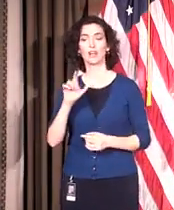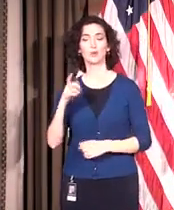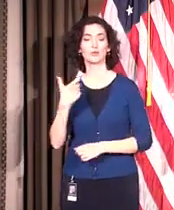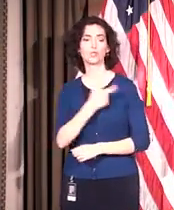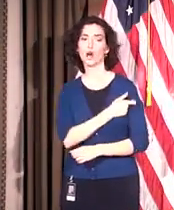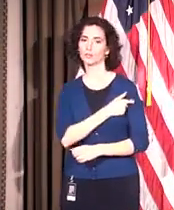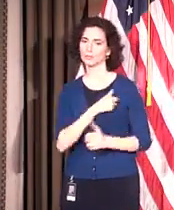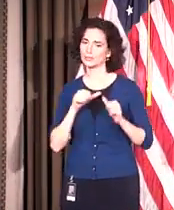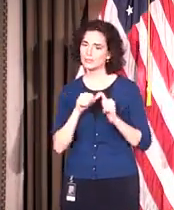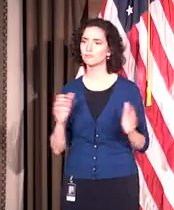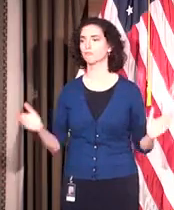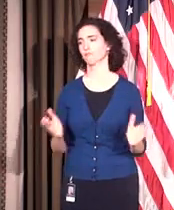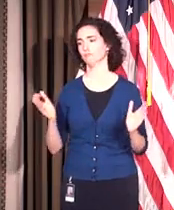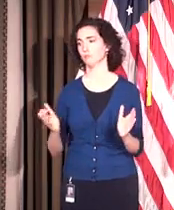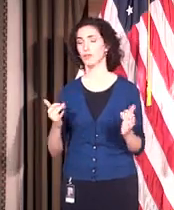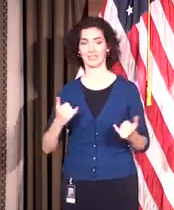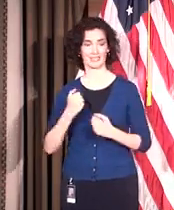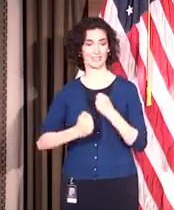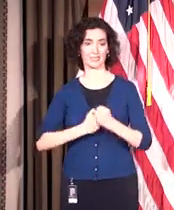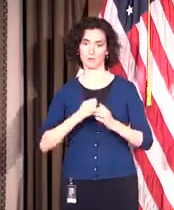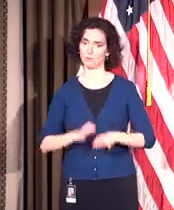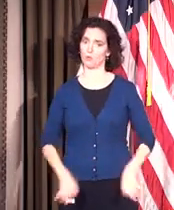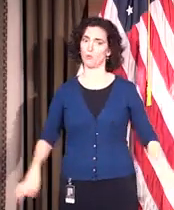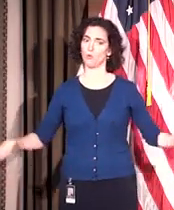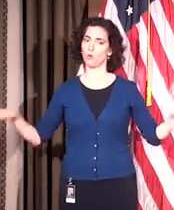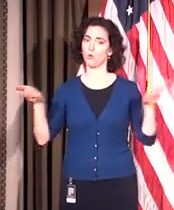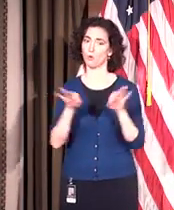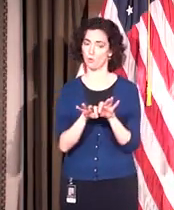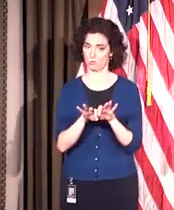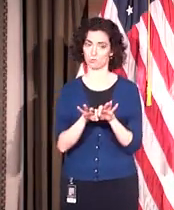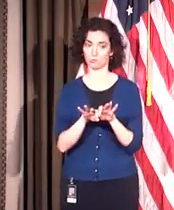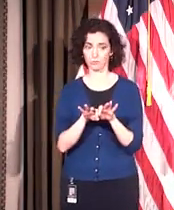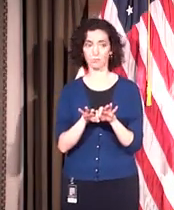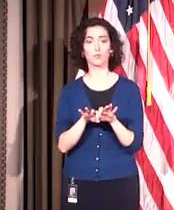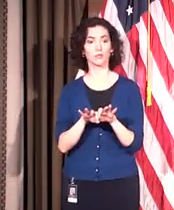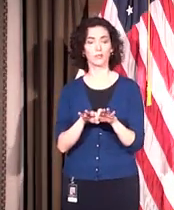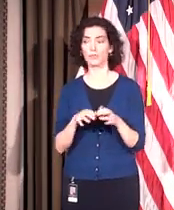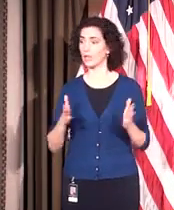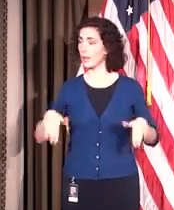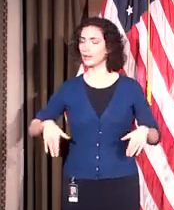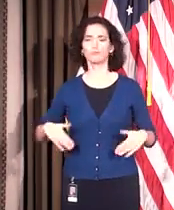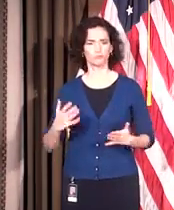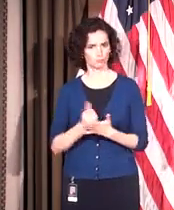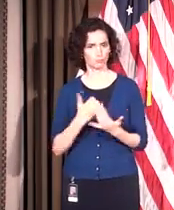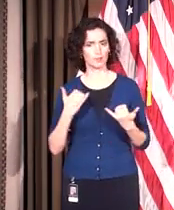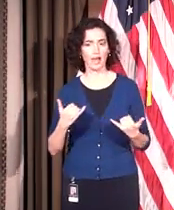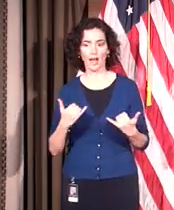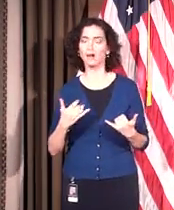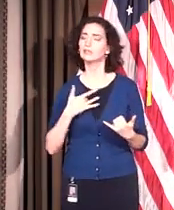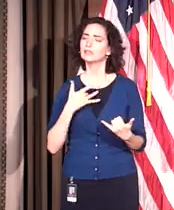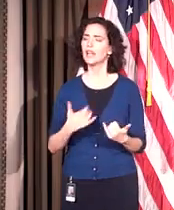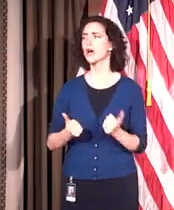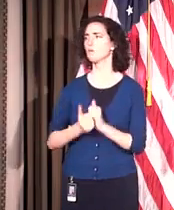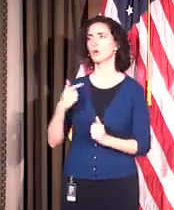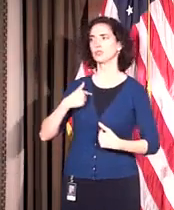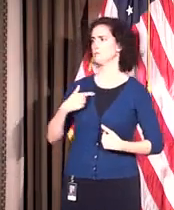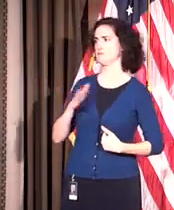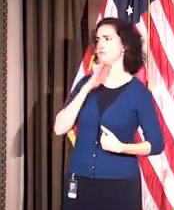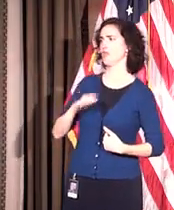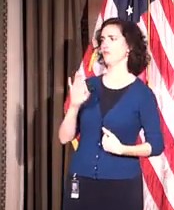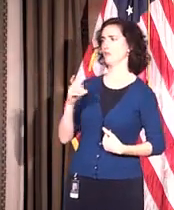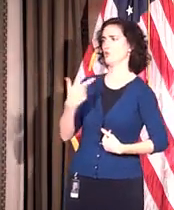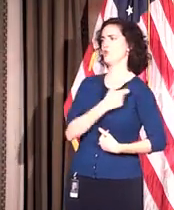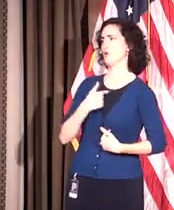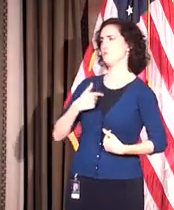too late. So get a flu shot, even if you're an individual who doesn't normally get them. Please get them this year. We don't want to